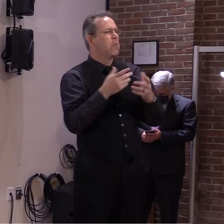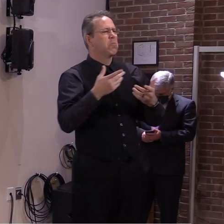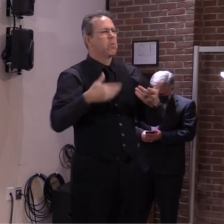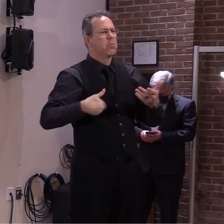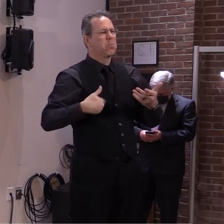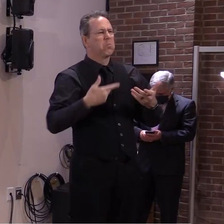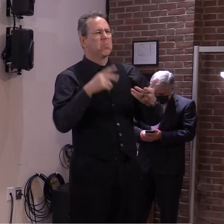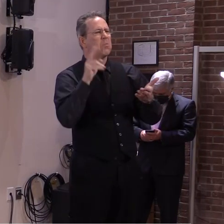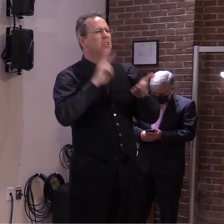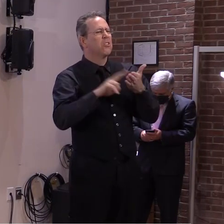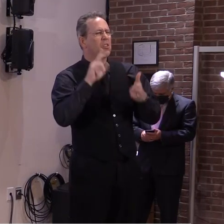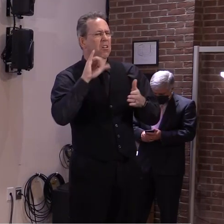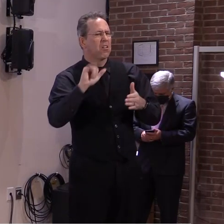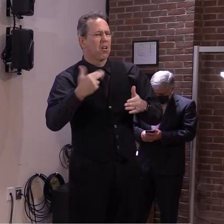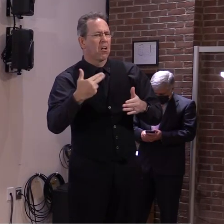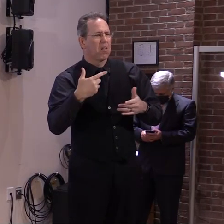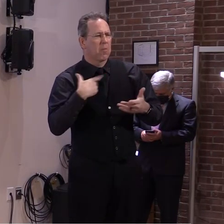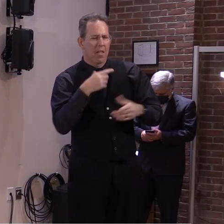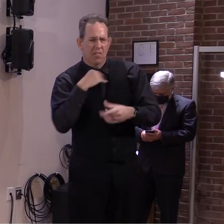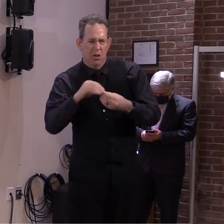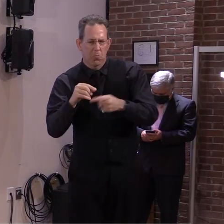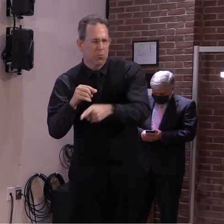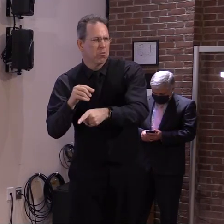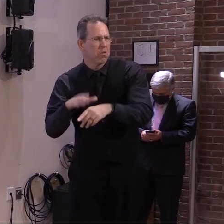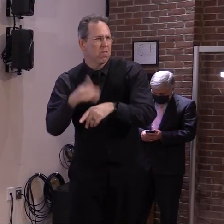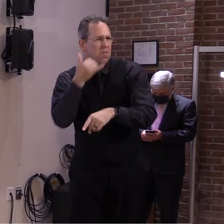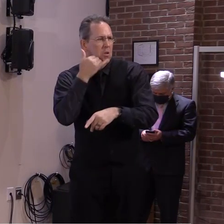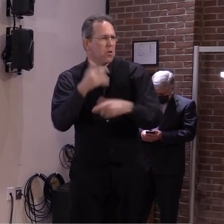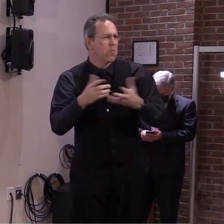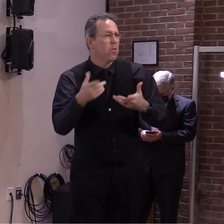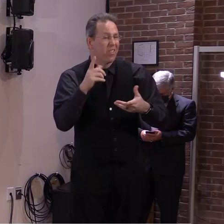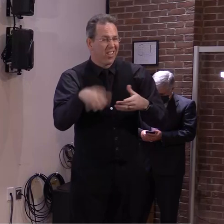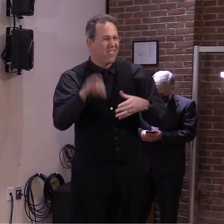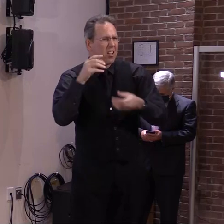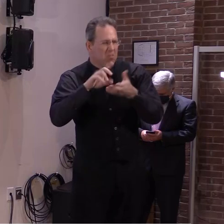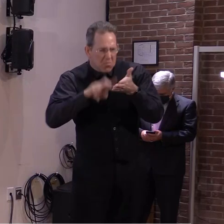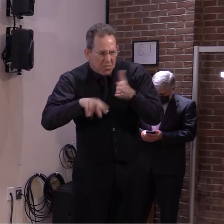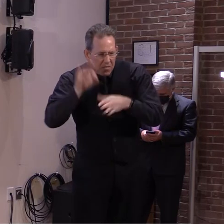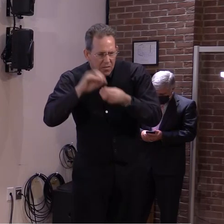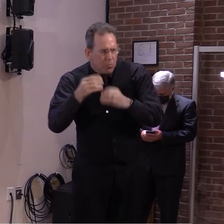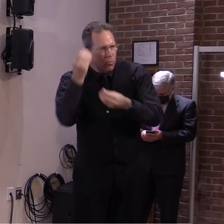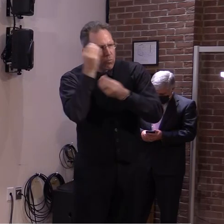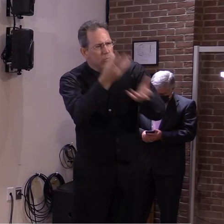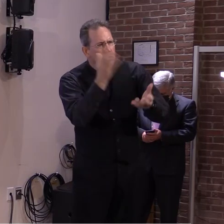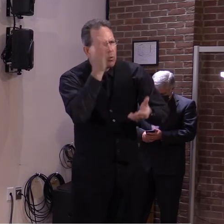in your direction and get that to you if that works.